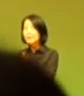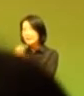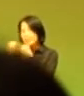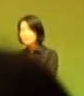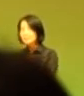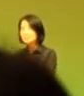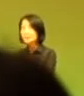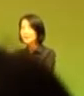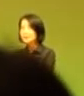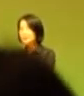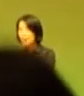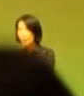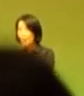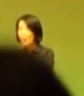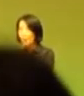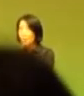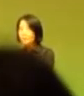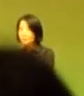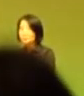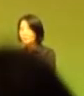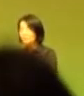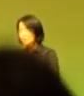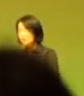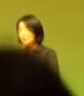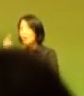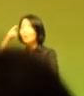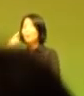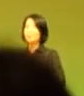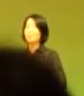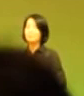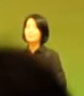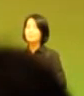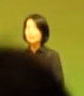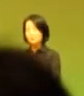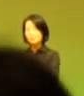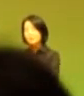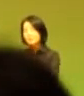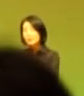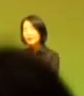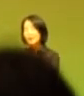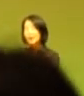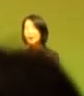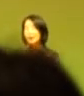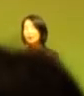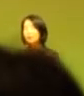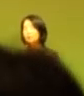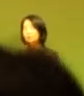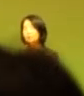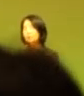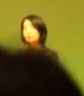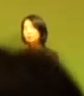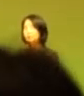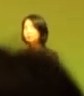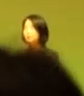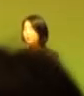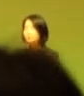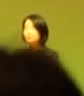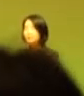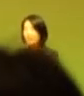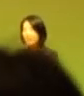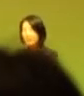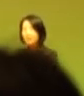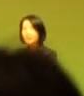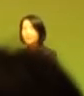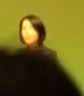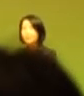look at in these disarmament discussions, namely banks and financial institutions. On the 10th